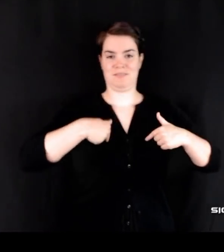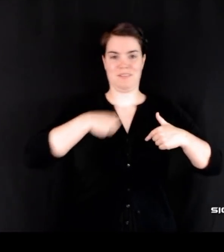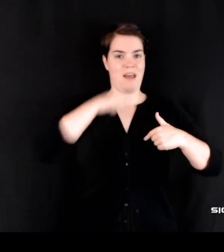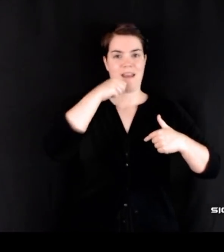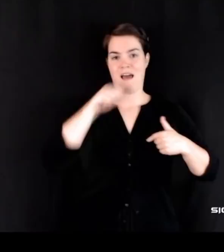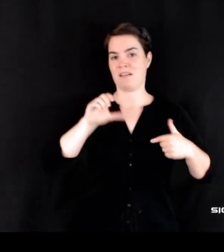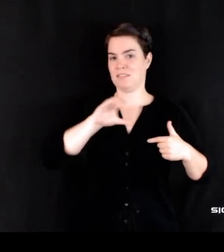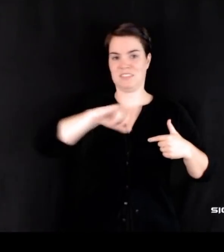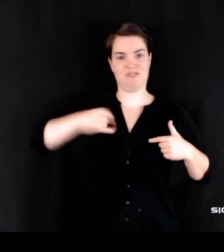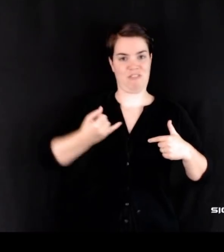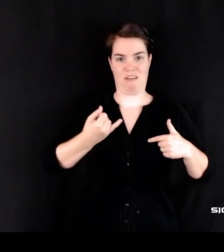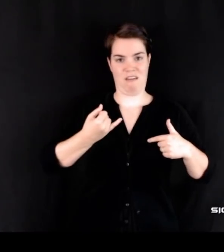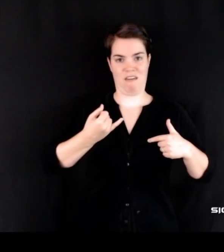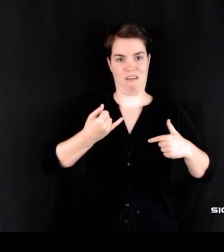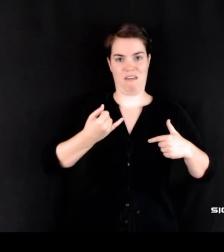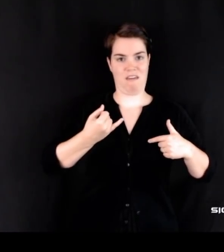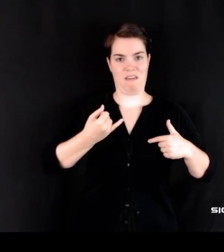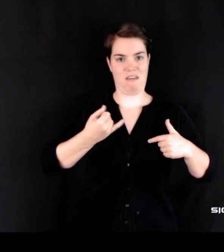wrongdoing.